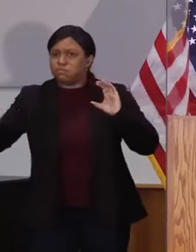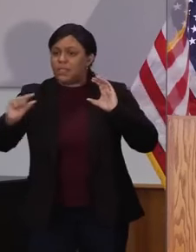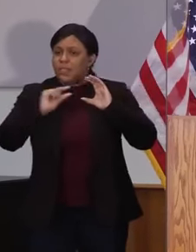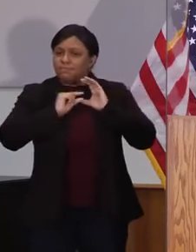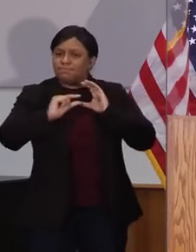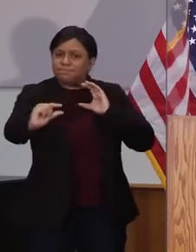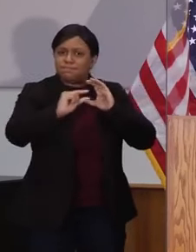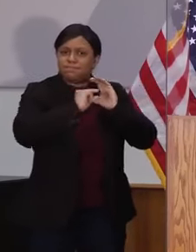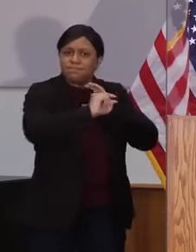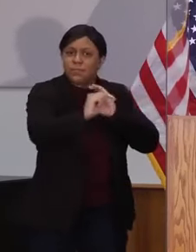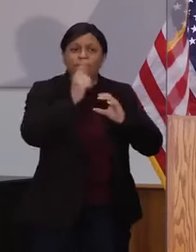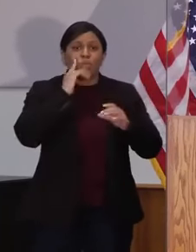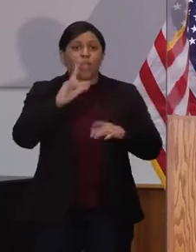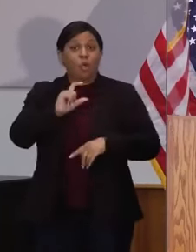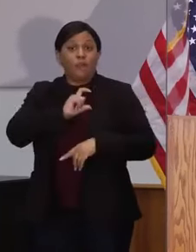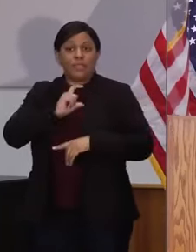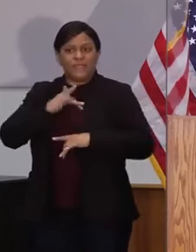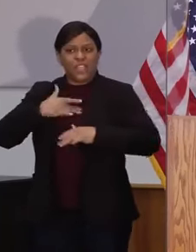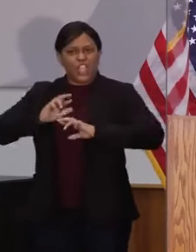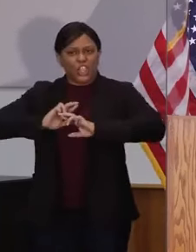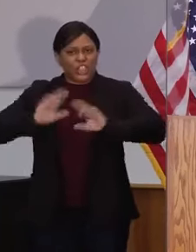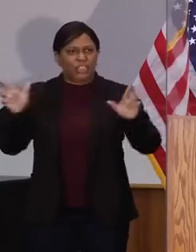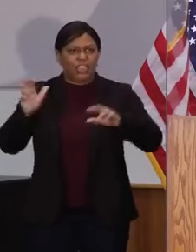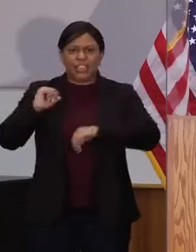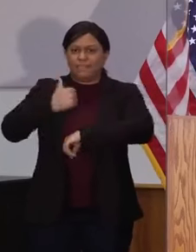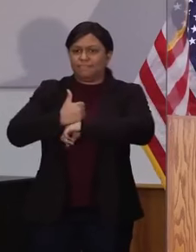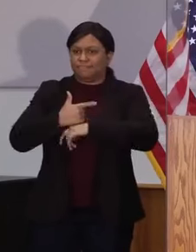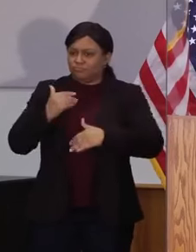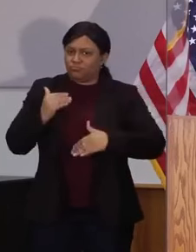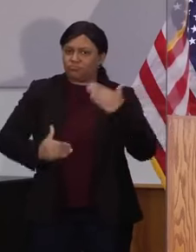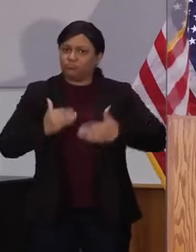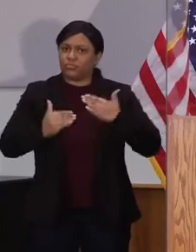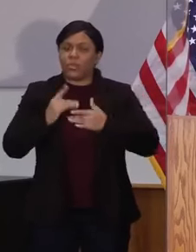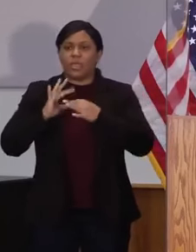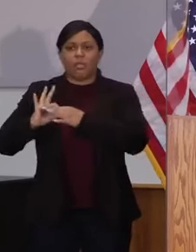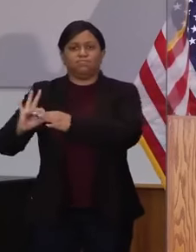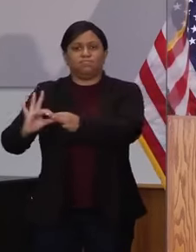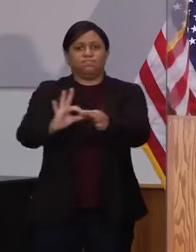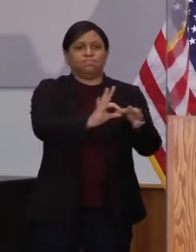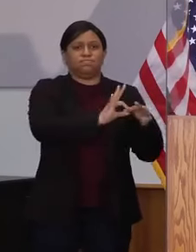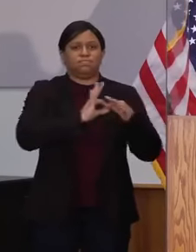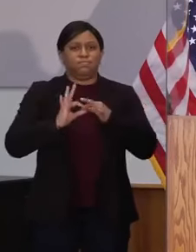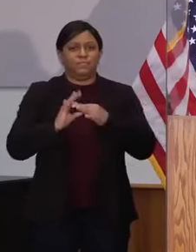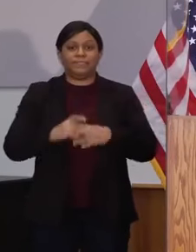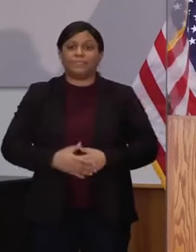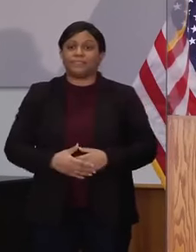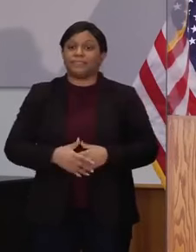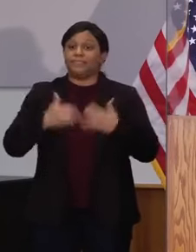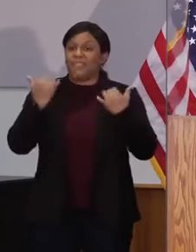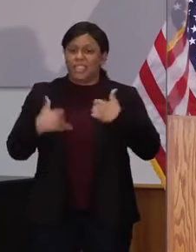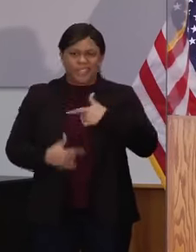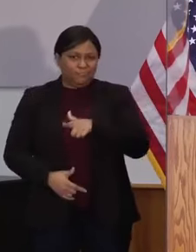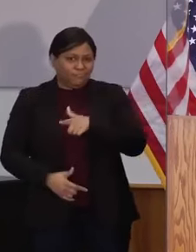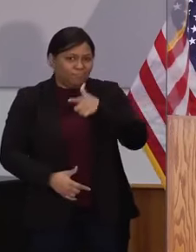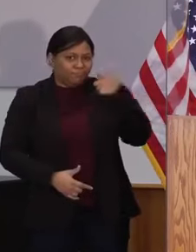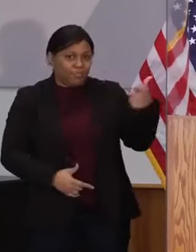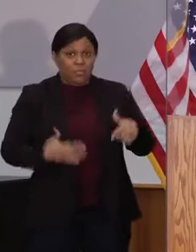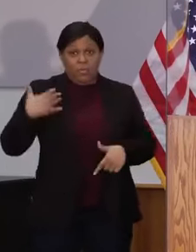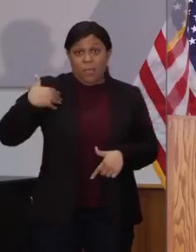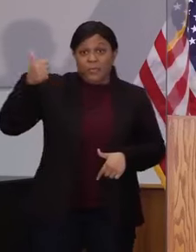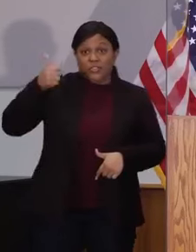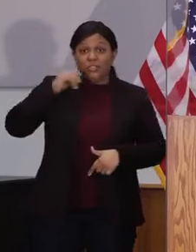they will be equipped, they will be able to plan, and they will be able to coordinate together. So I'm going to turn this over to Commissioner Harrington to talk about a little bit